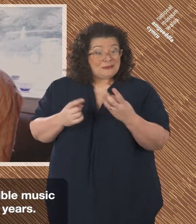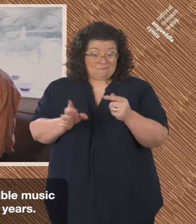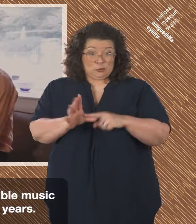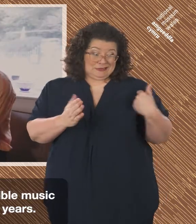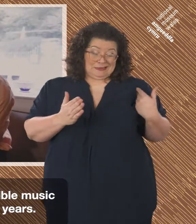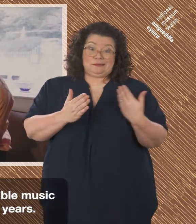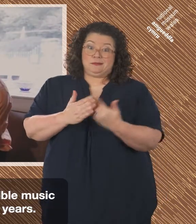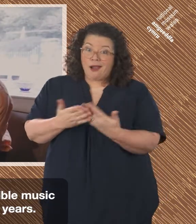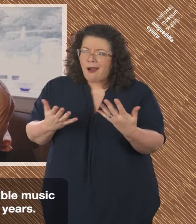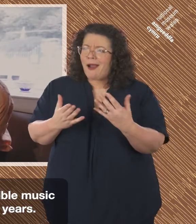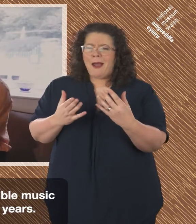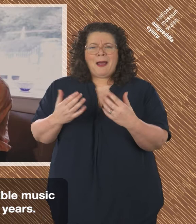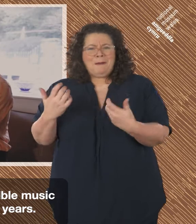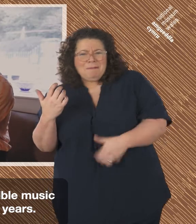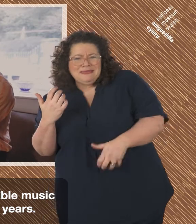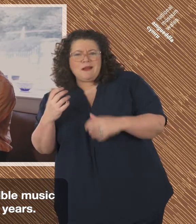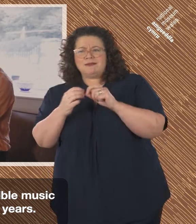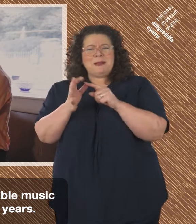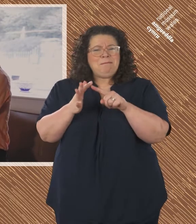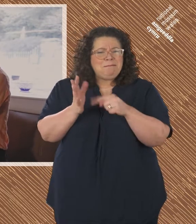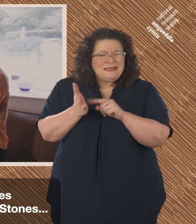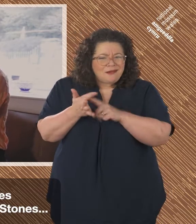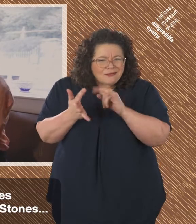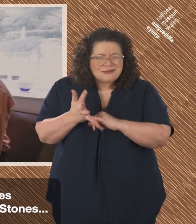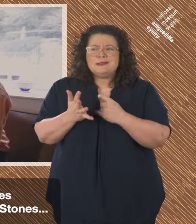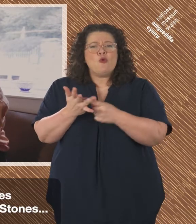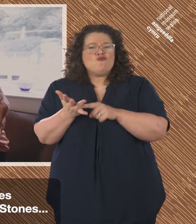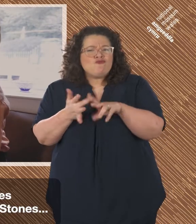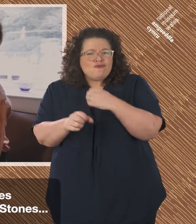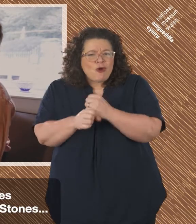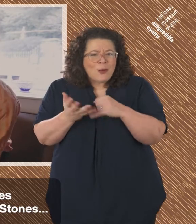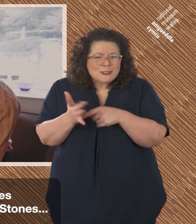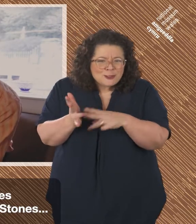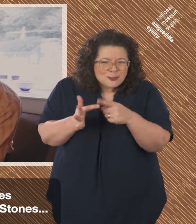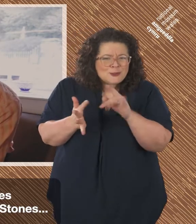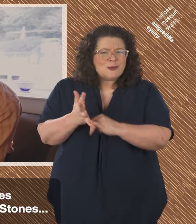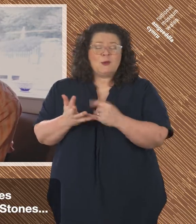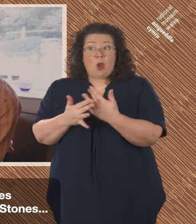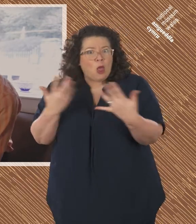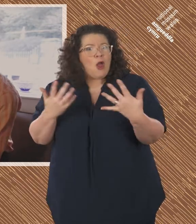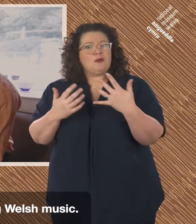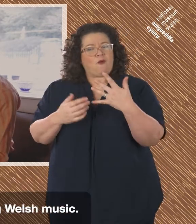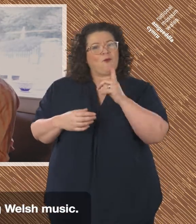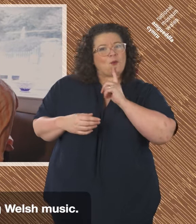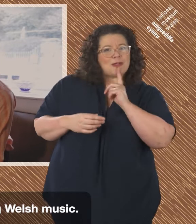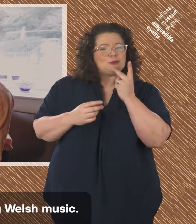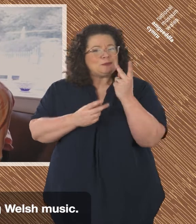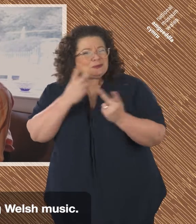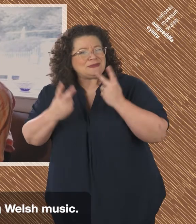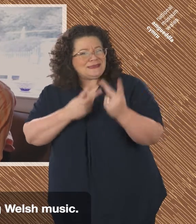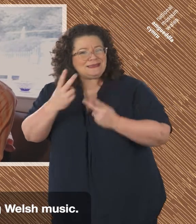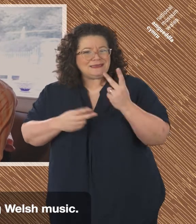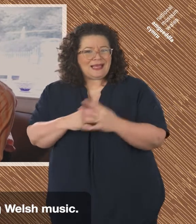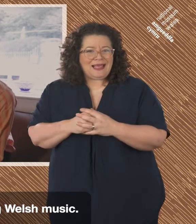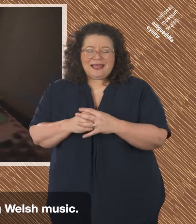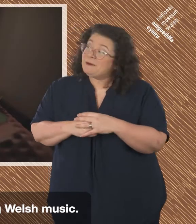We've had incredible music in the last few years. The Beatles, and the Rolling Stones, and loads of